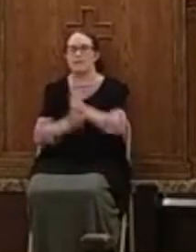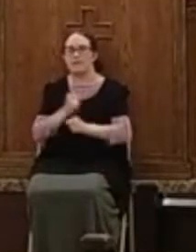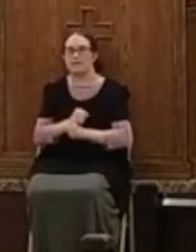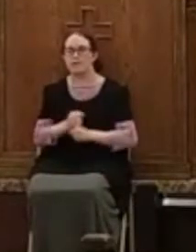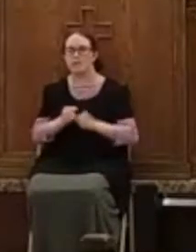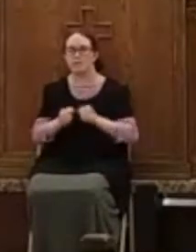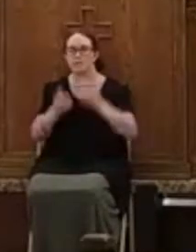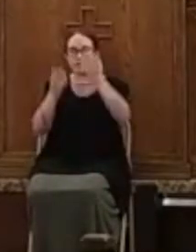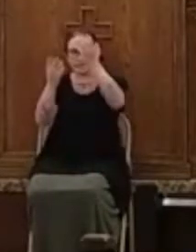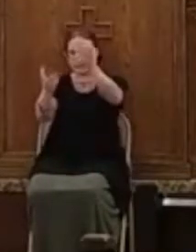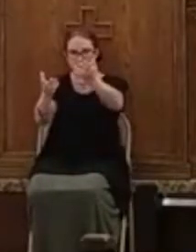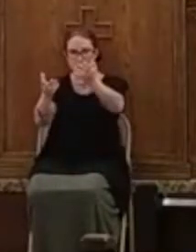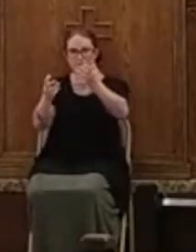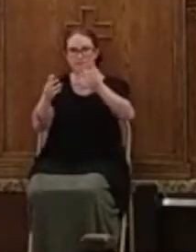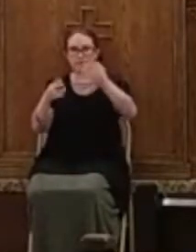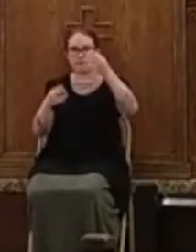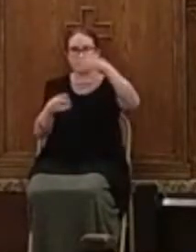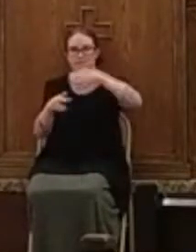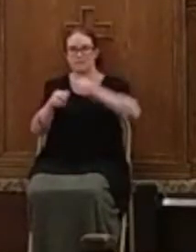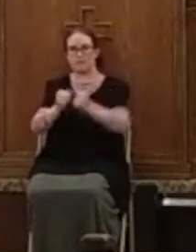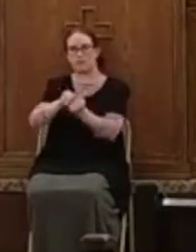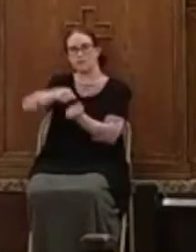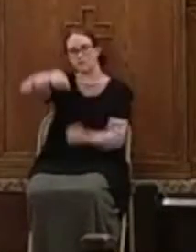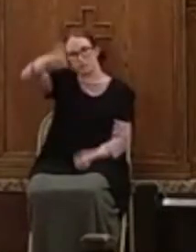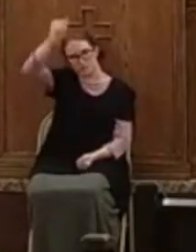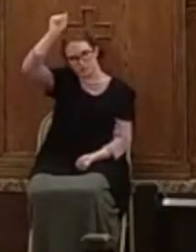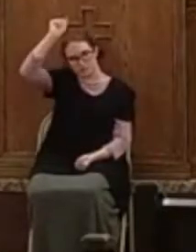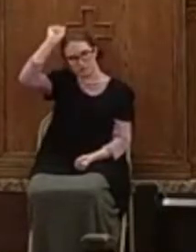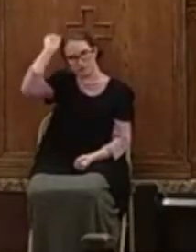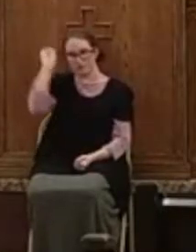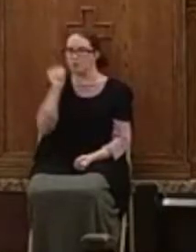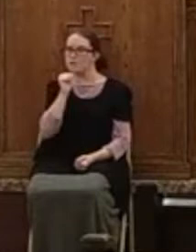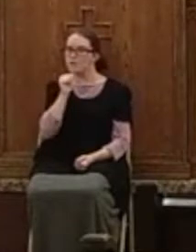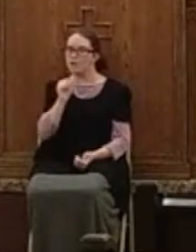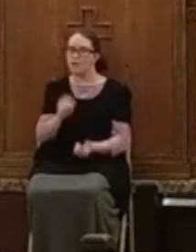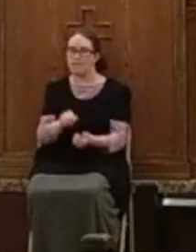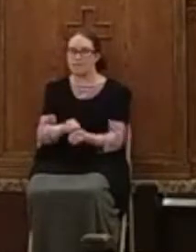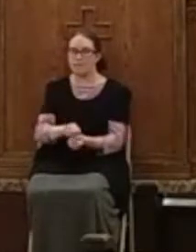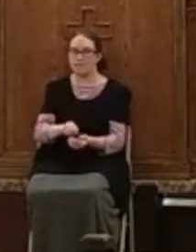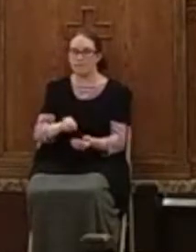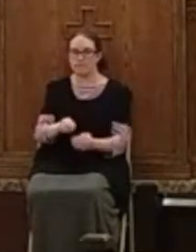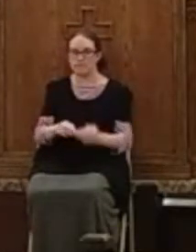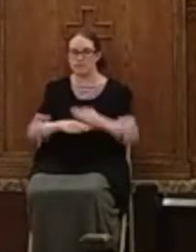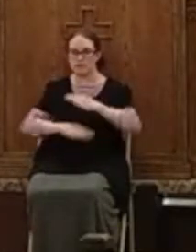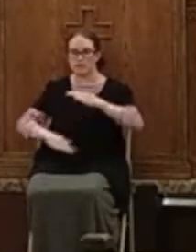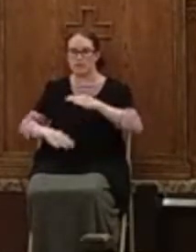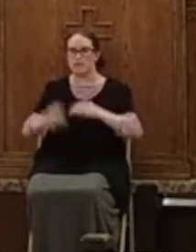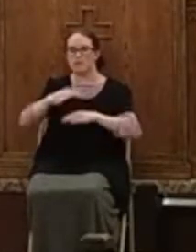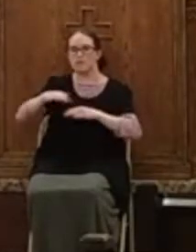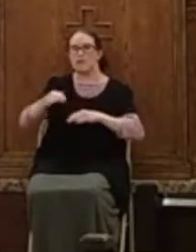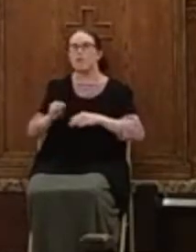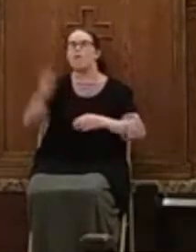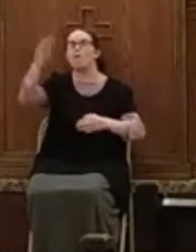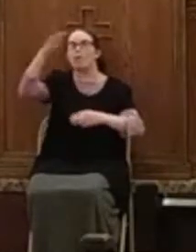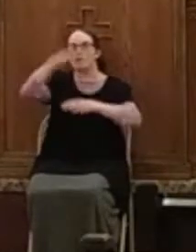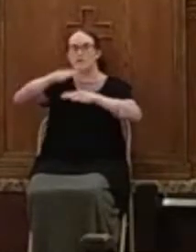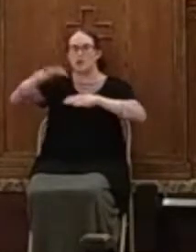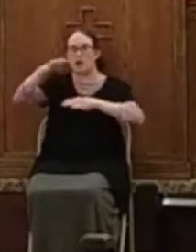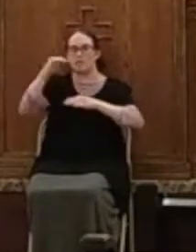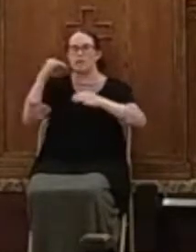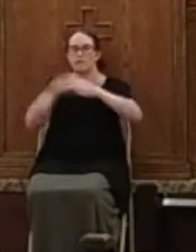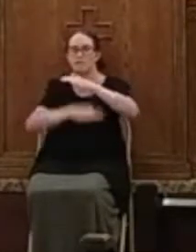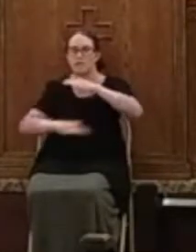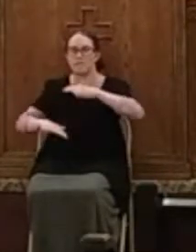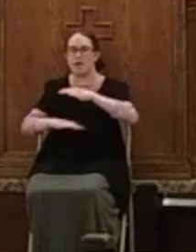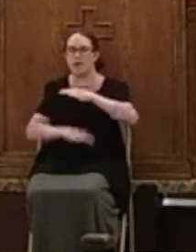the sacrifice. The veil was rent twain. Amen. Not from the bottom to the top, but miraculously from the top to the